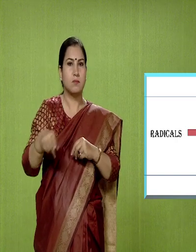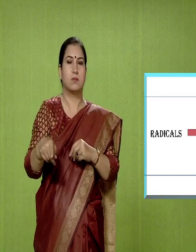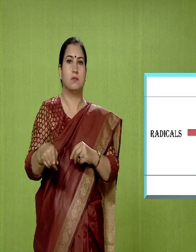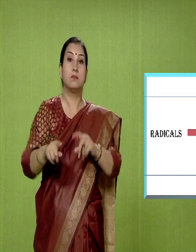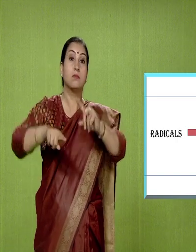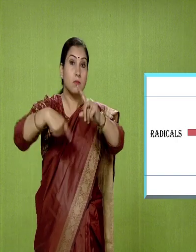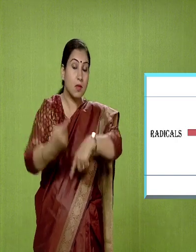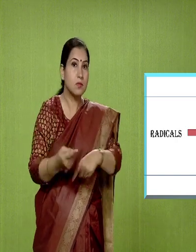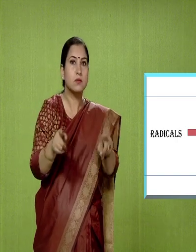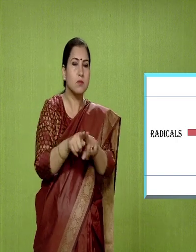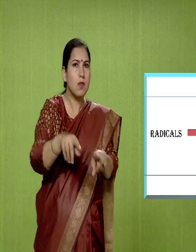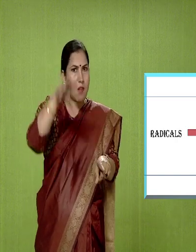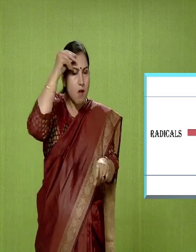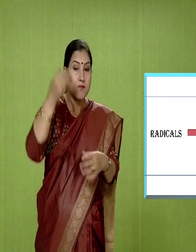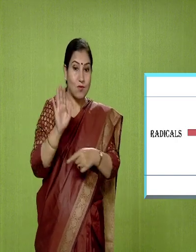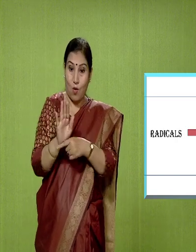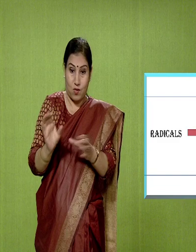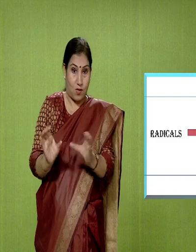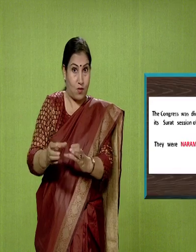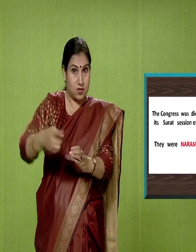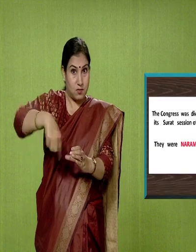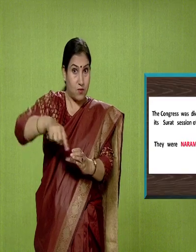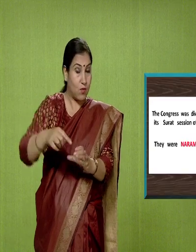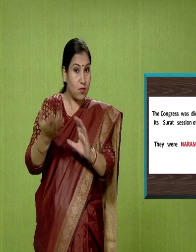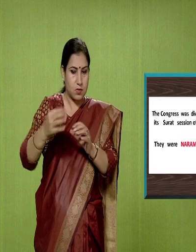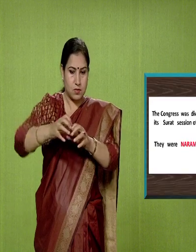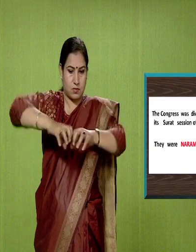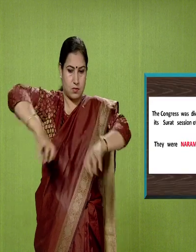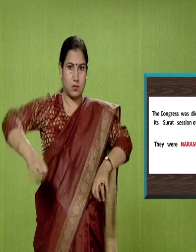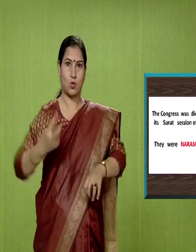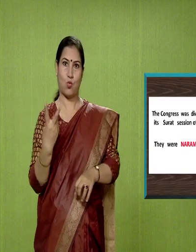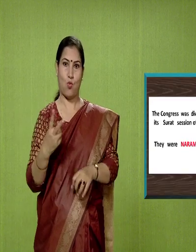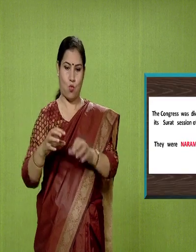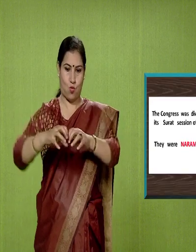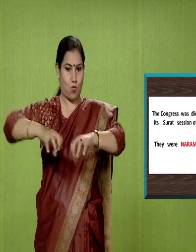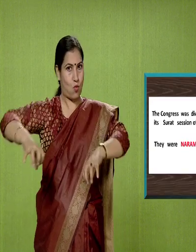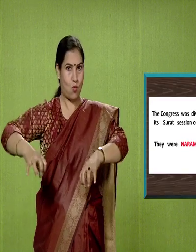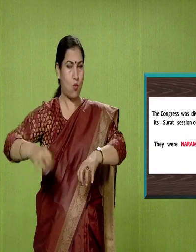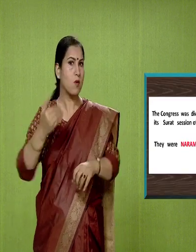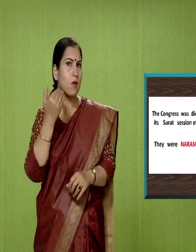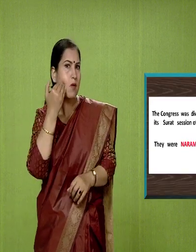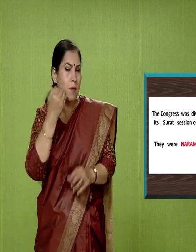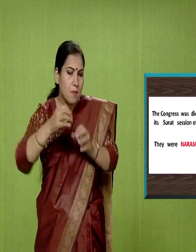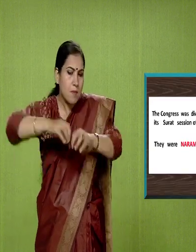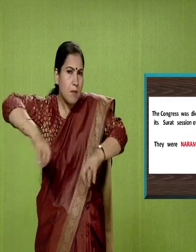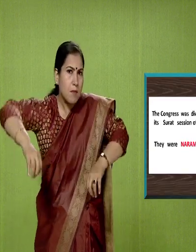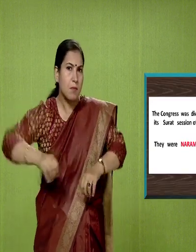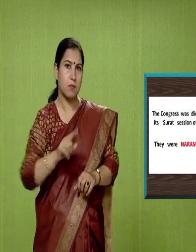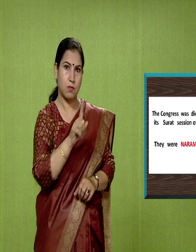We came to know that Congress was divided into two parts in the year 1907